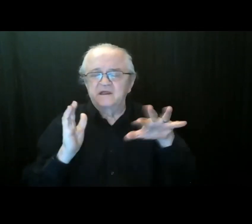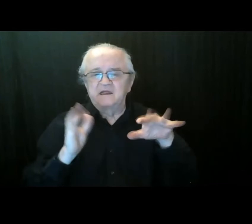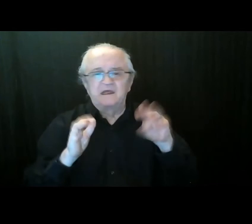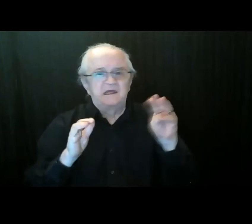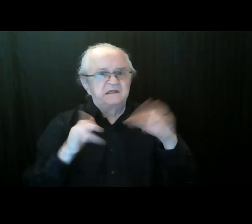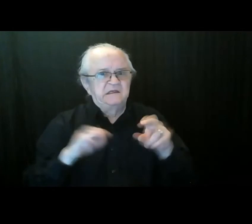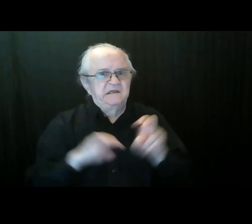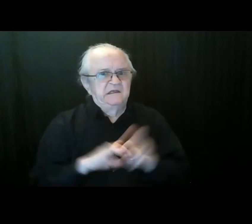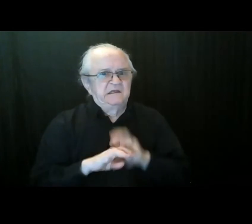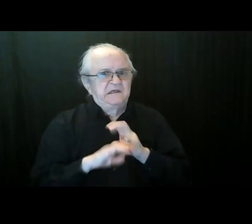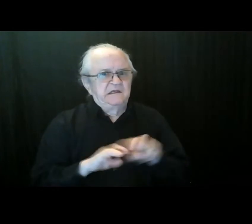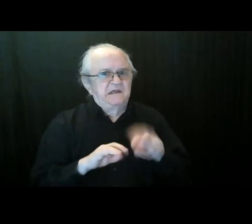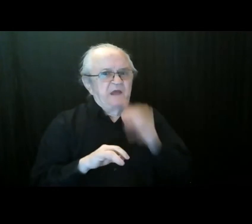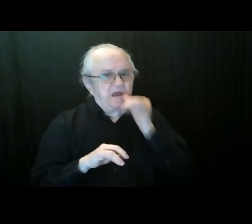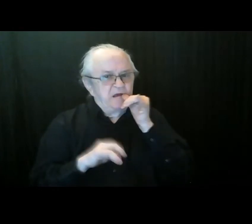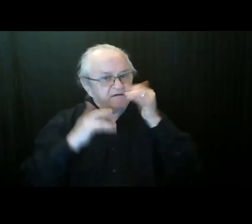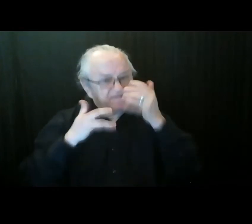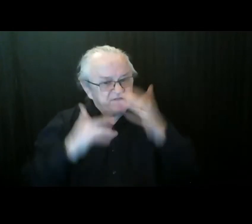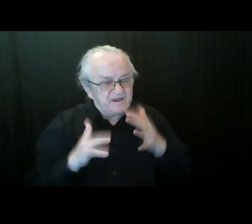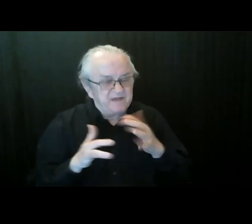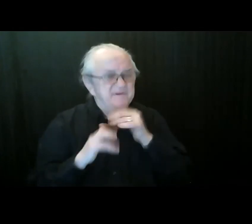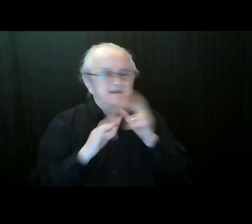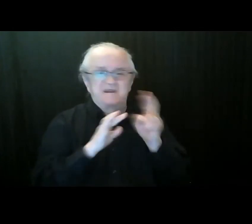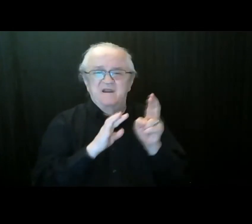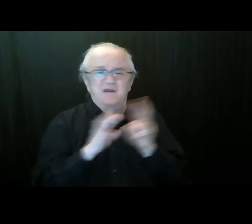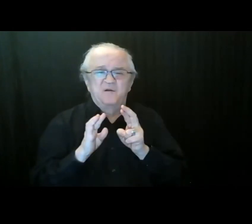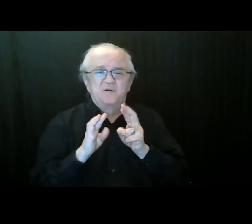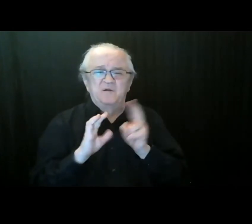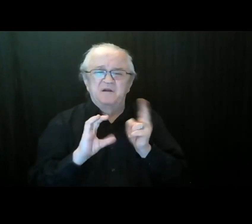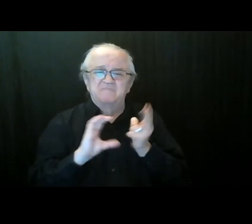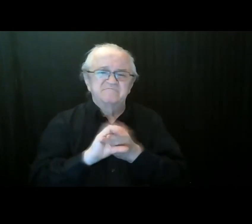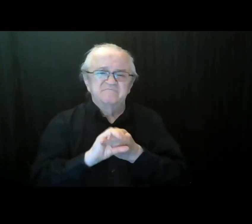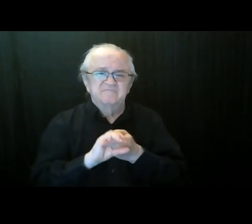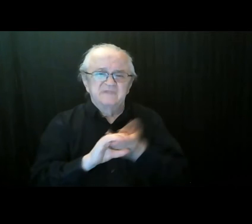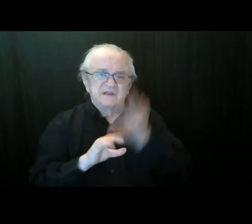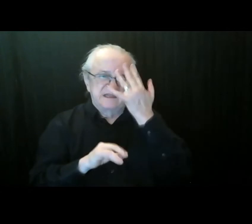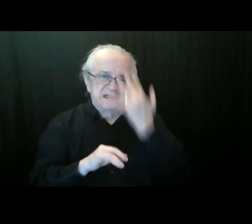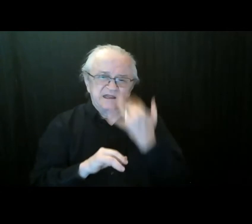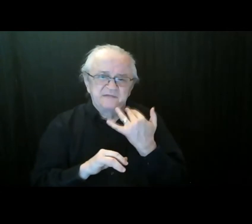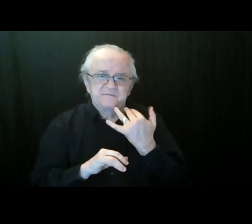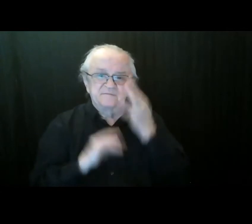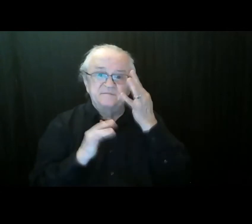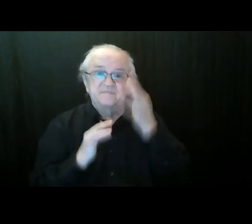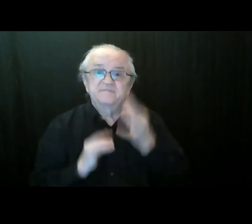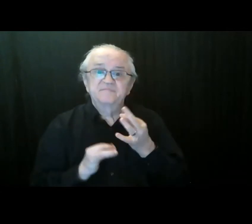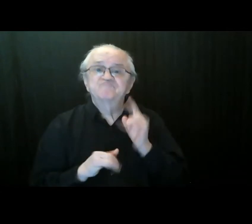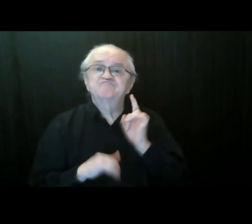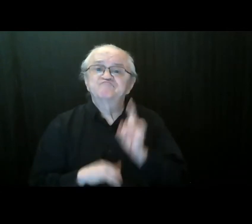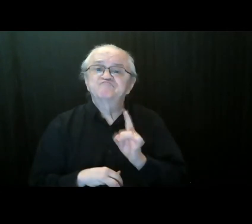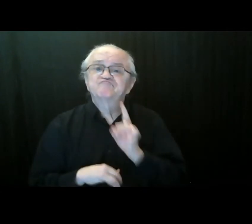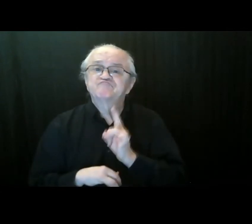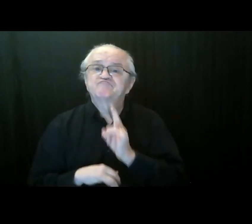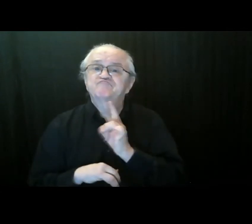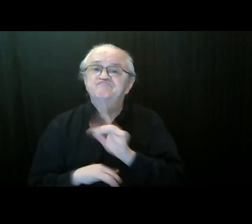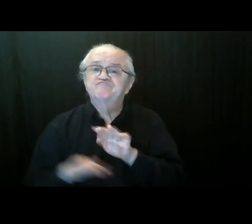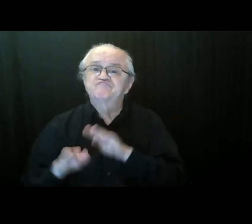He wasn't ready for bed yet. So he decided that he would just walk up to the church, because he knew that that would lift his